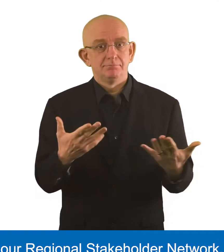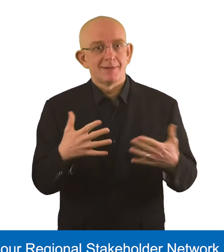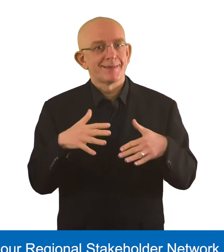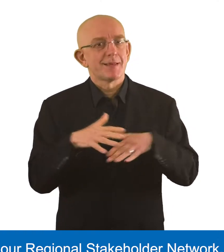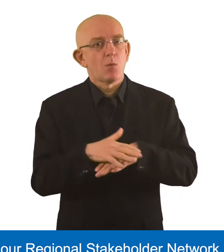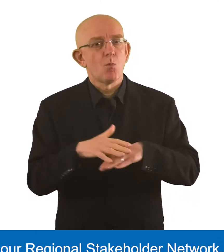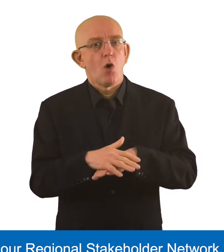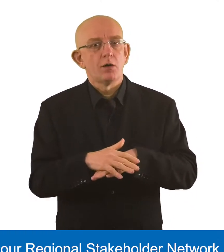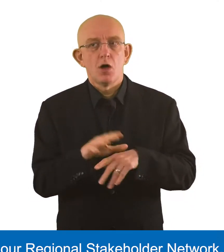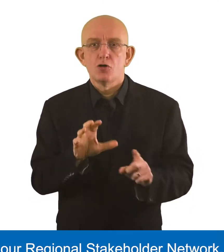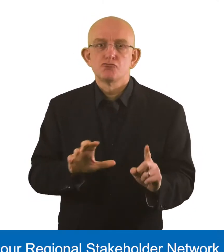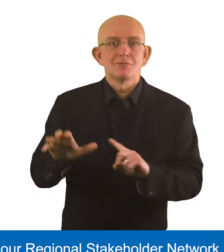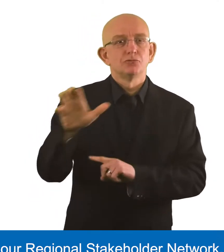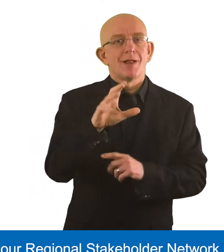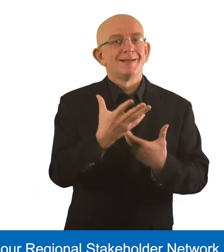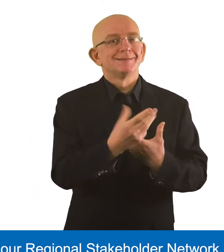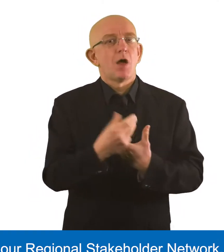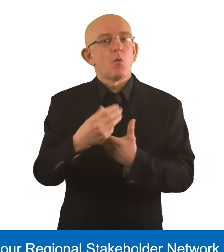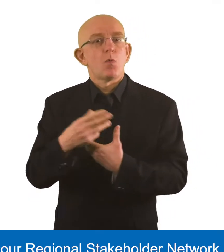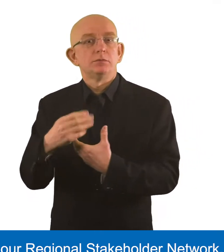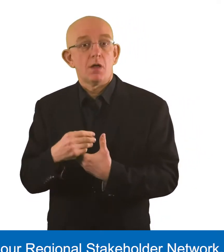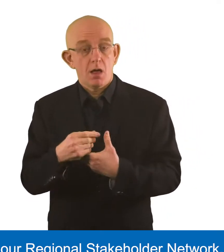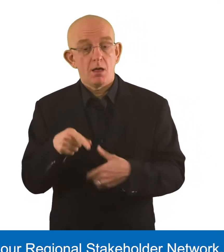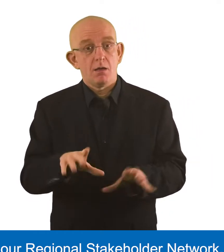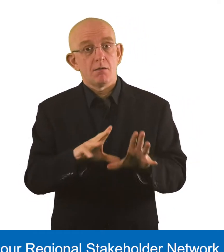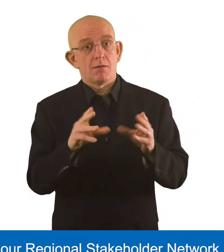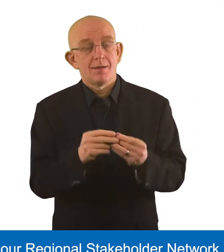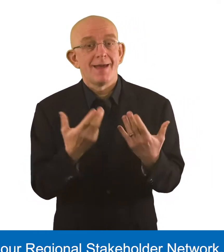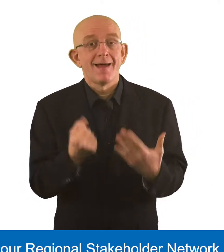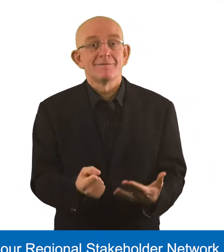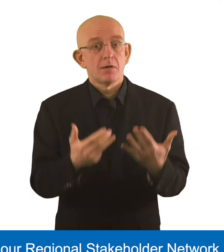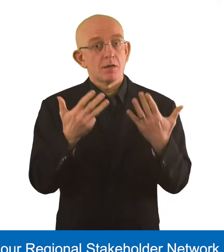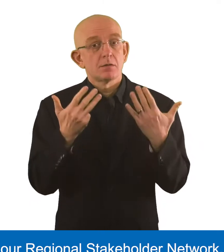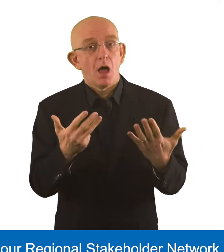And our regional stakeholder network, made up of 9 regional groups from across England,